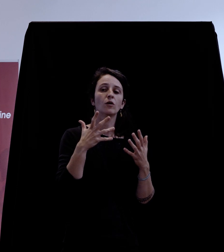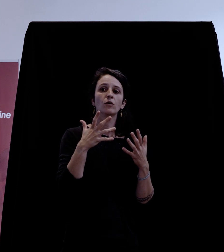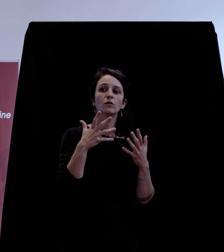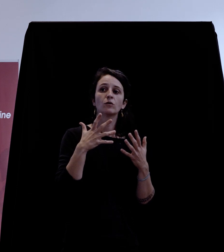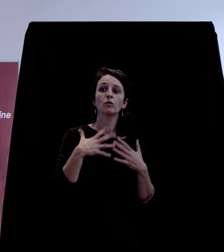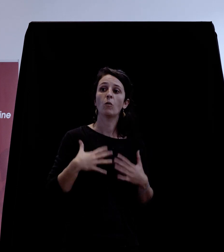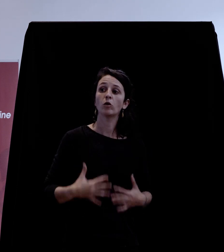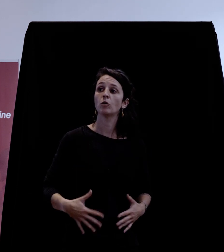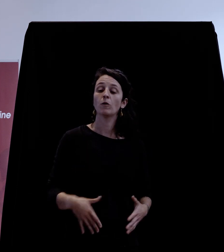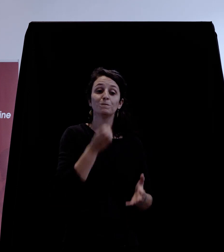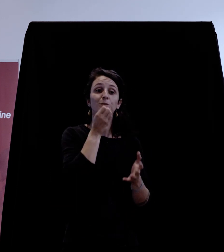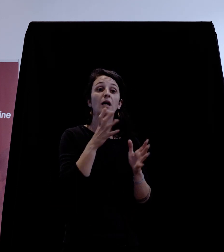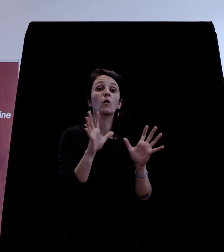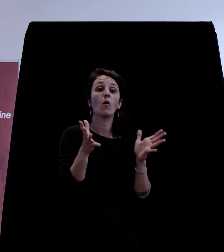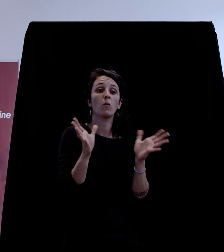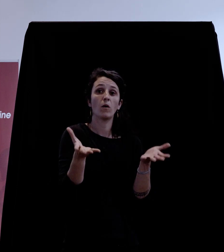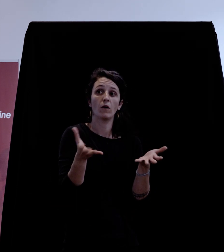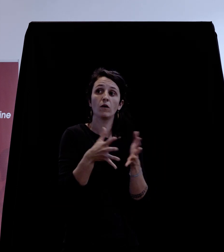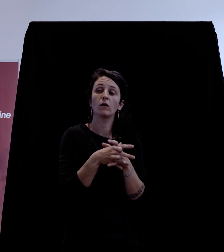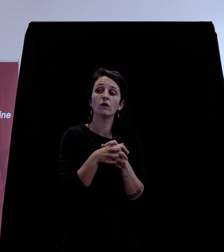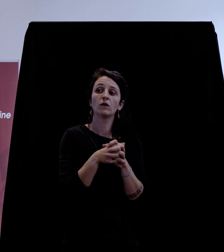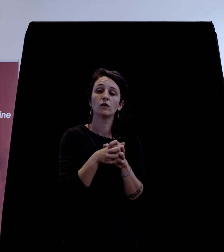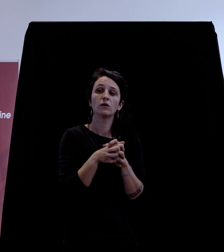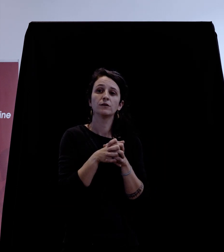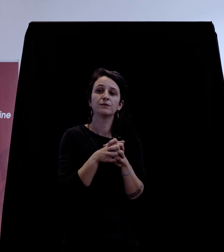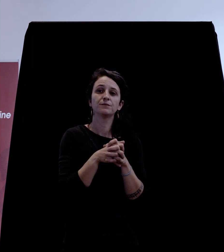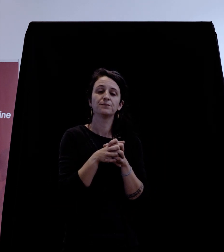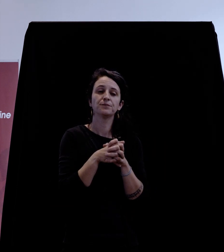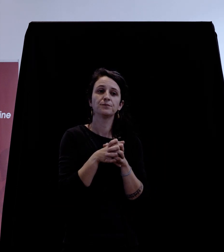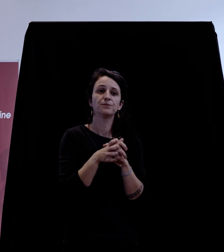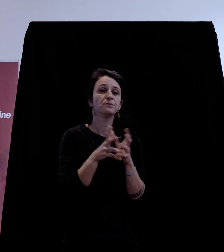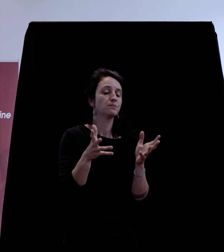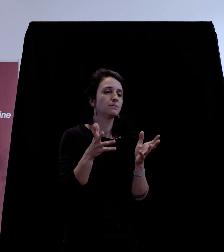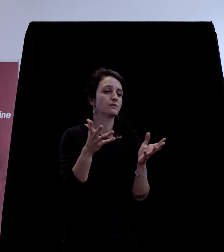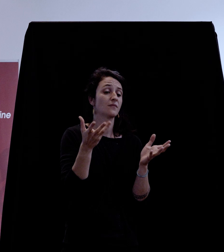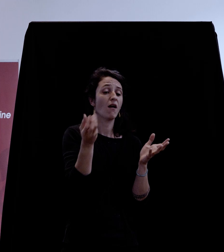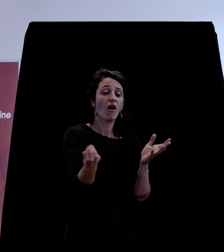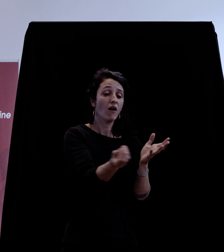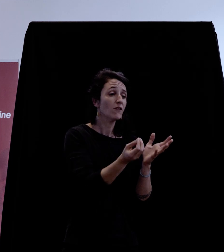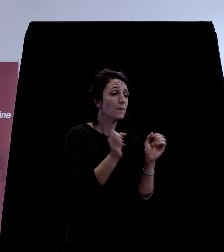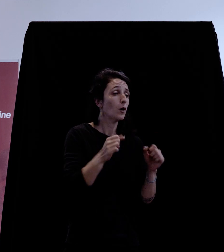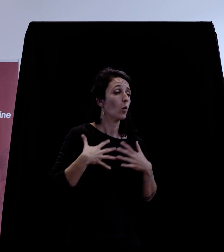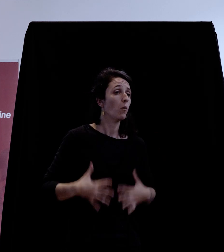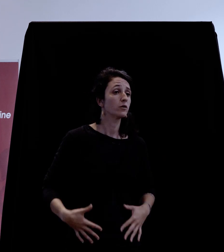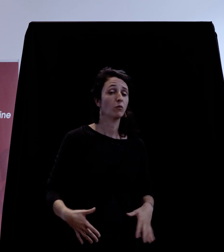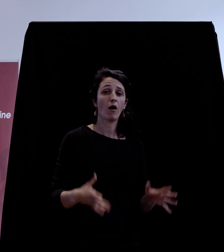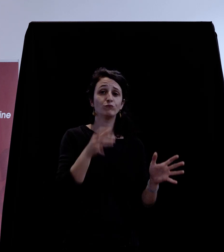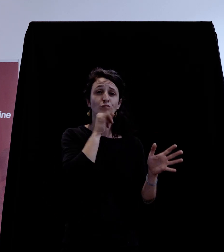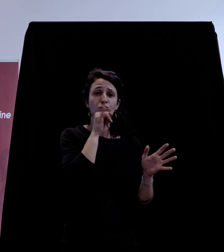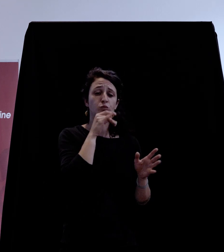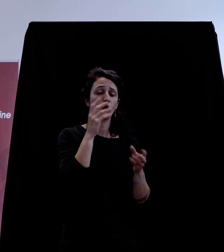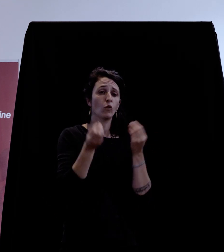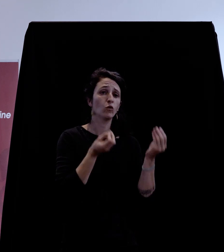But it's just what kids do, and so when you add charge on top